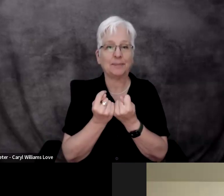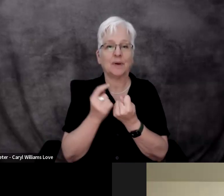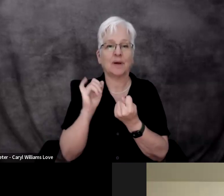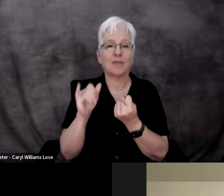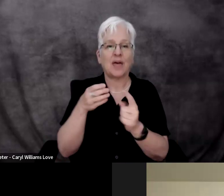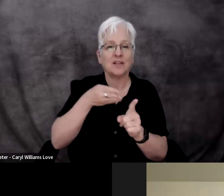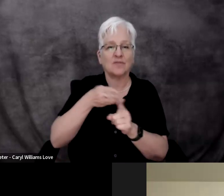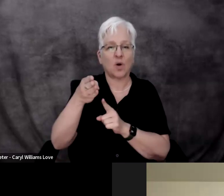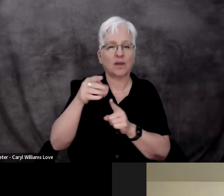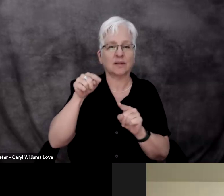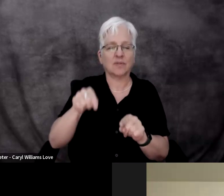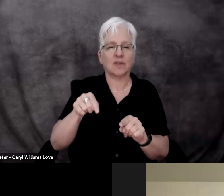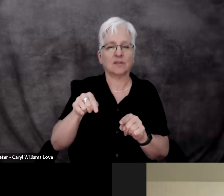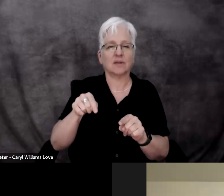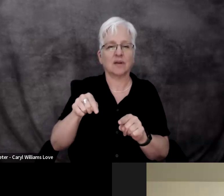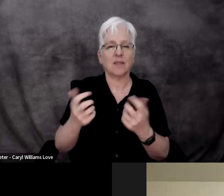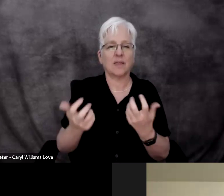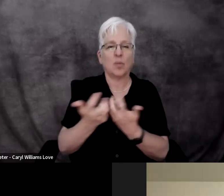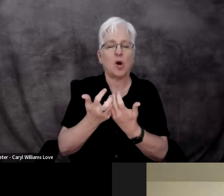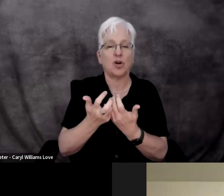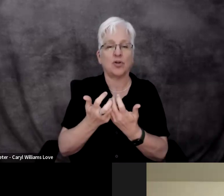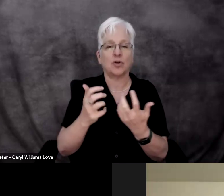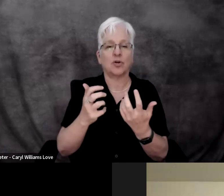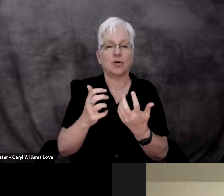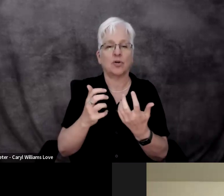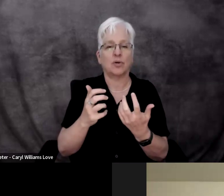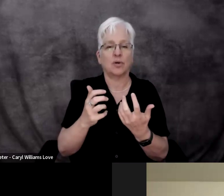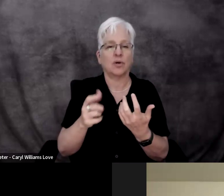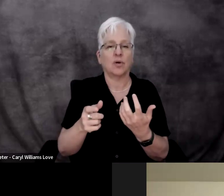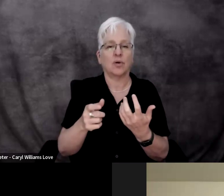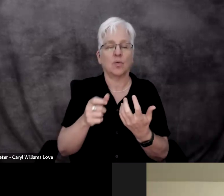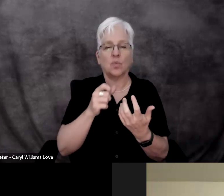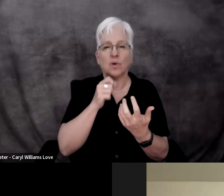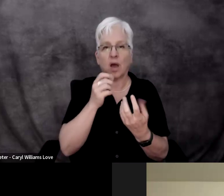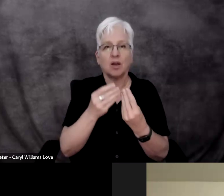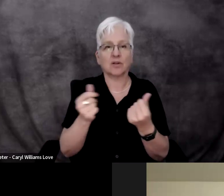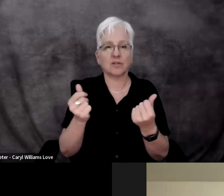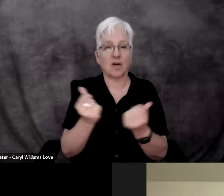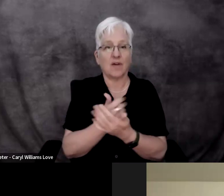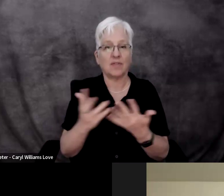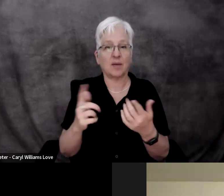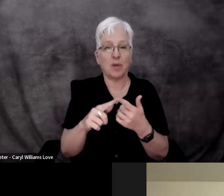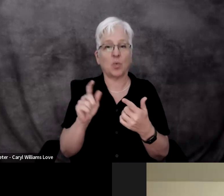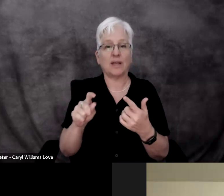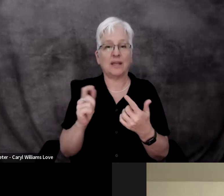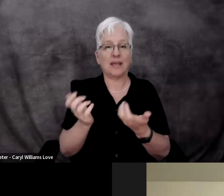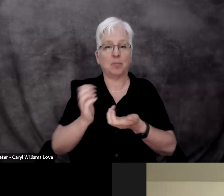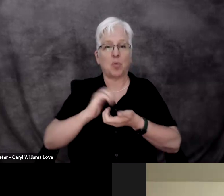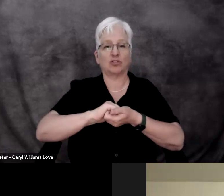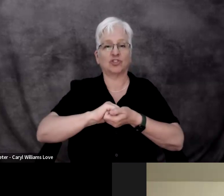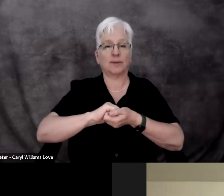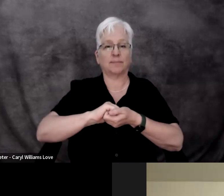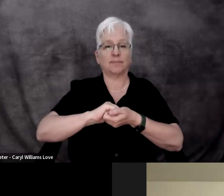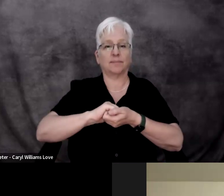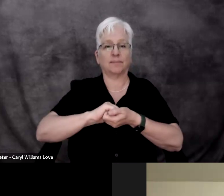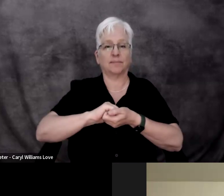do this. We're not asking that this room solves it on their own, right? But we do need partnership, and that would be the one thing I would ask, is if you're kind